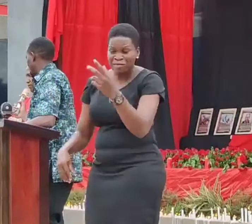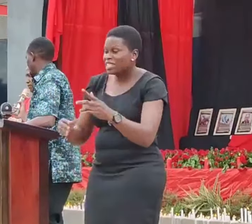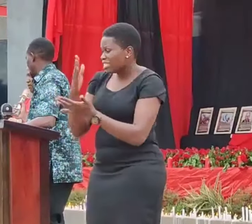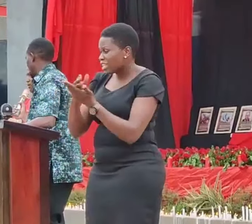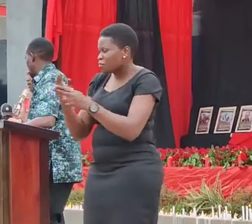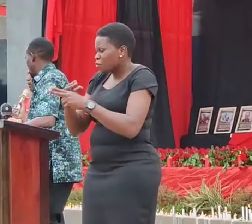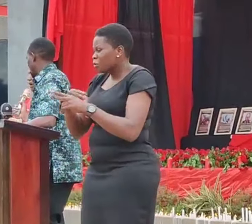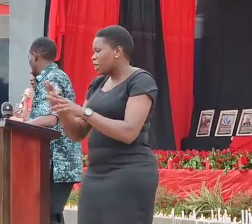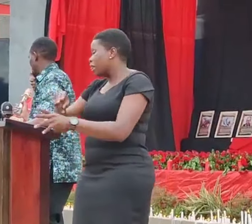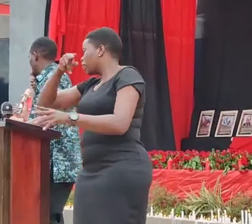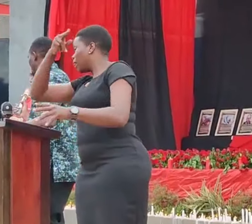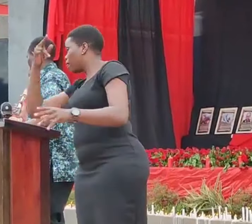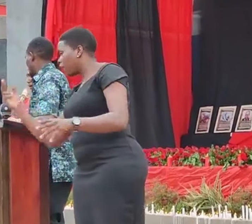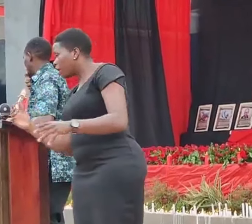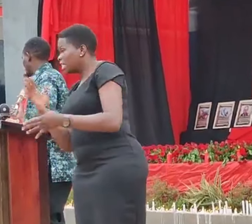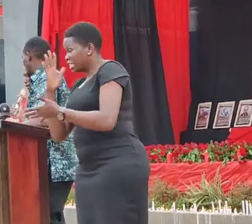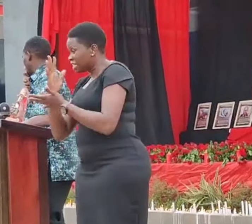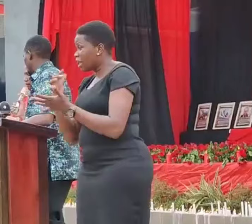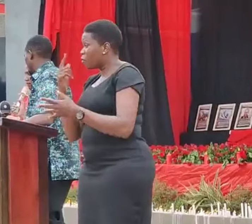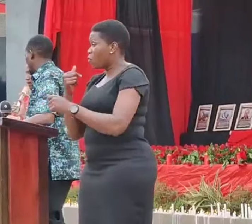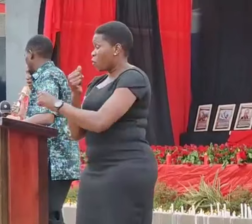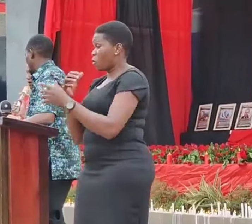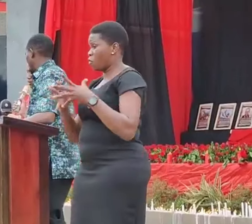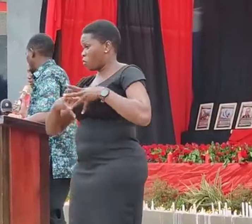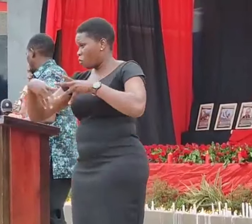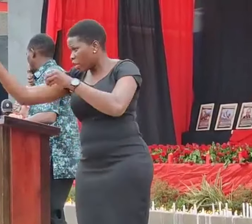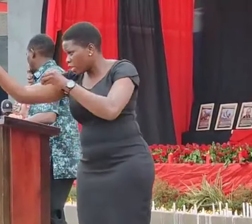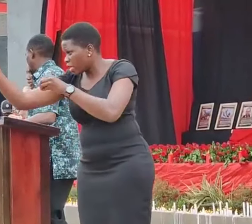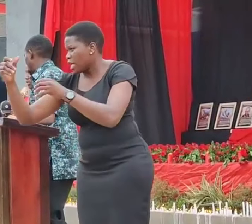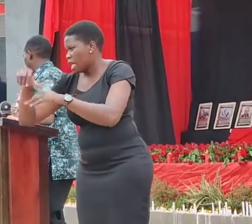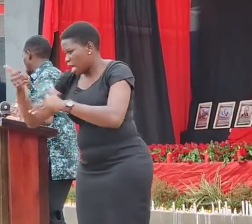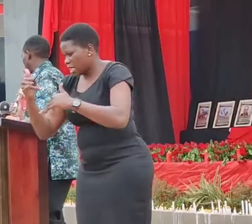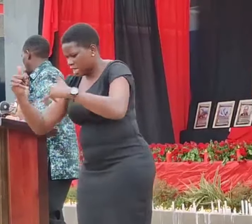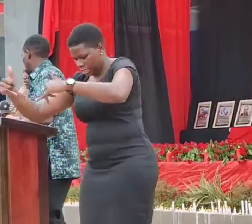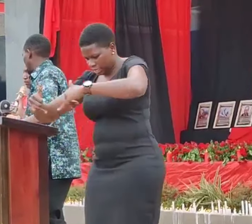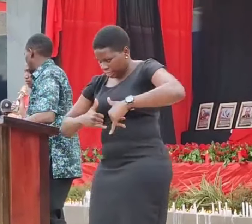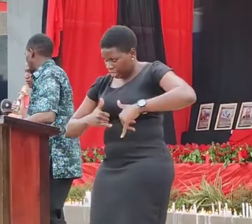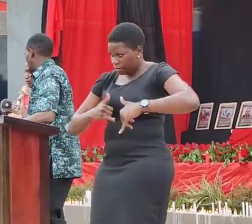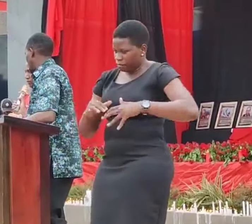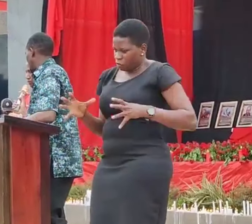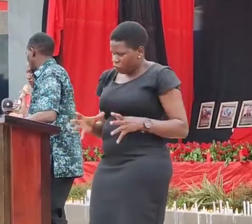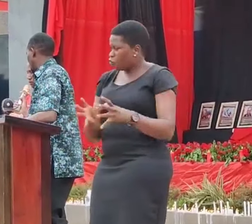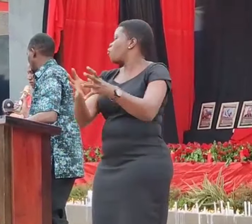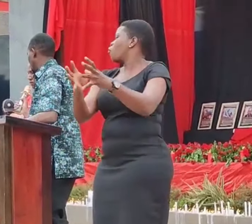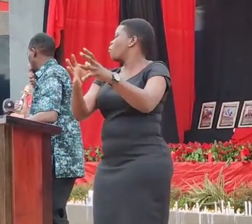nati abaasobola bagenda abaasobola bakola ki kusimba nabo